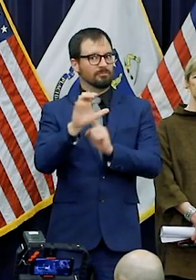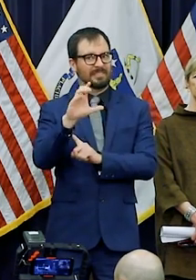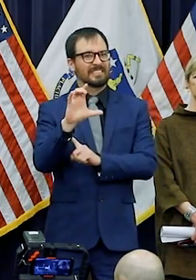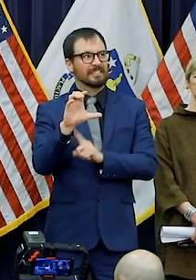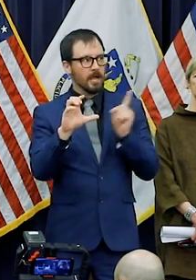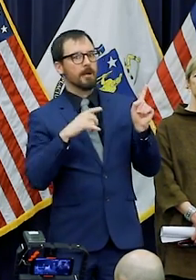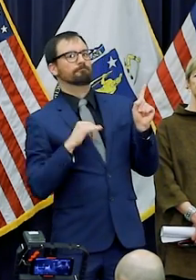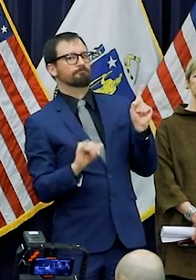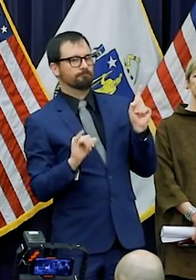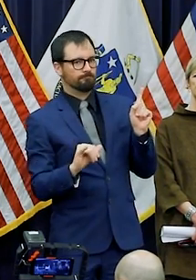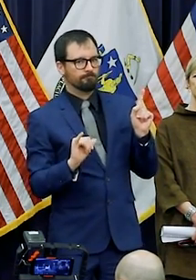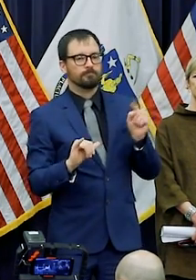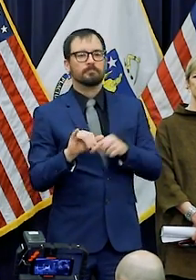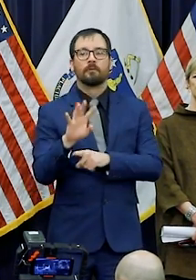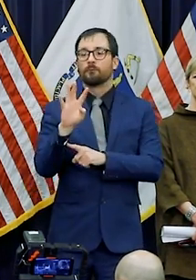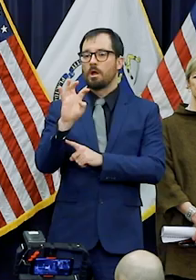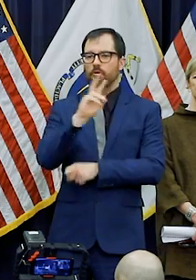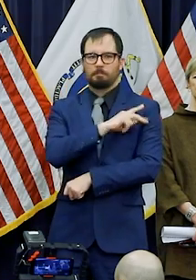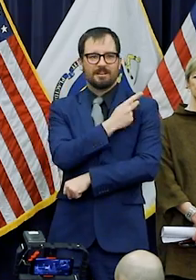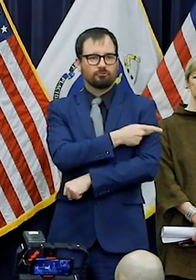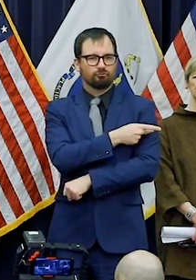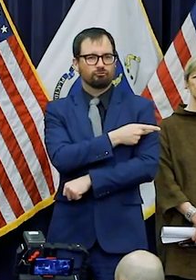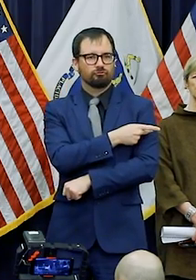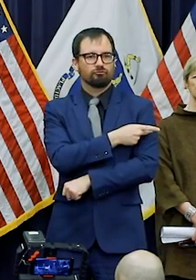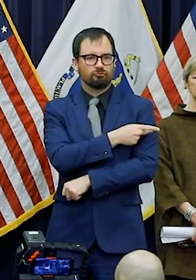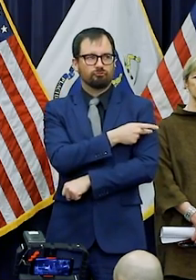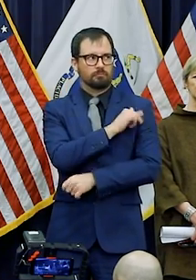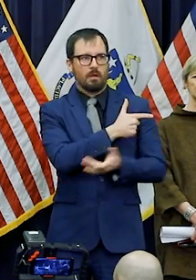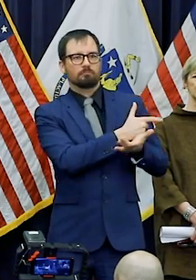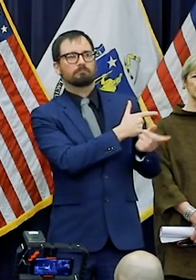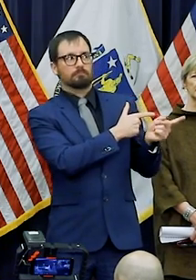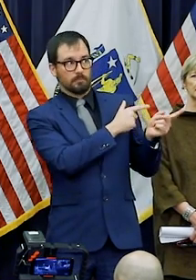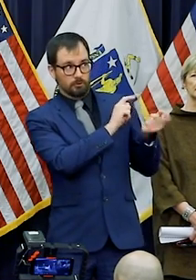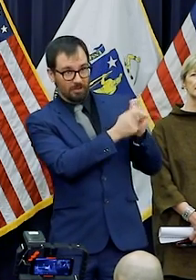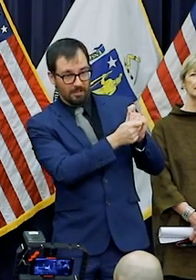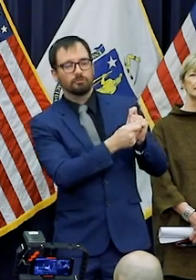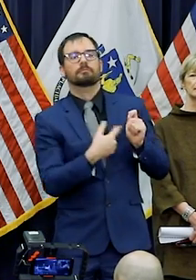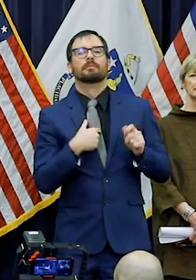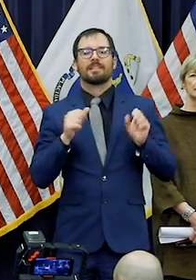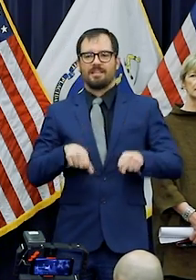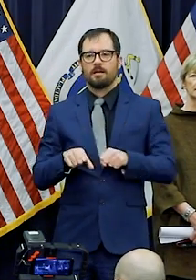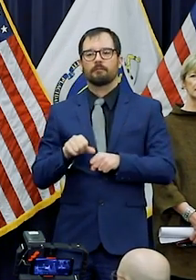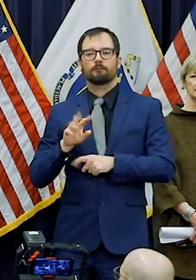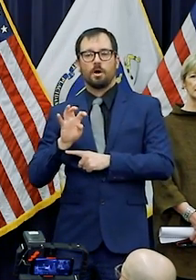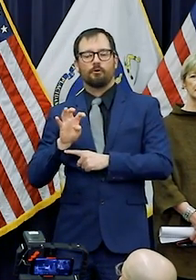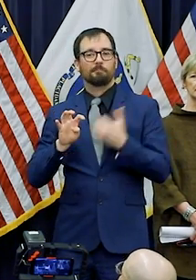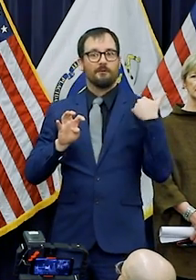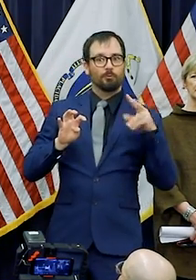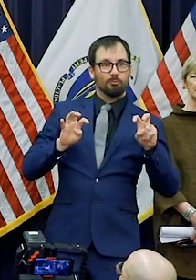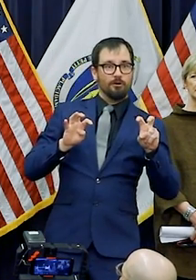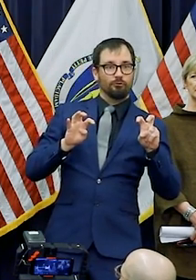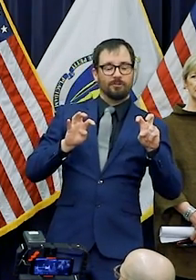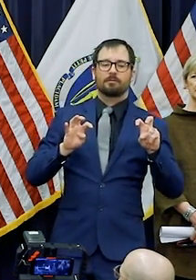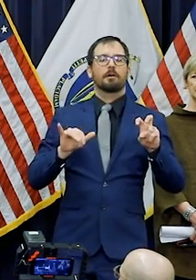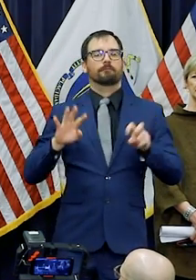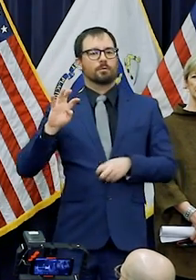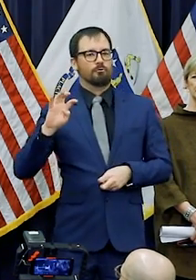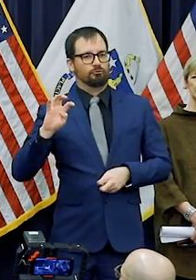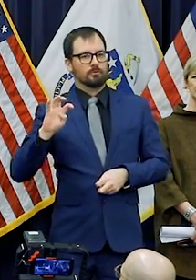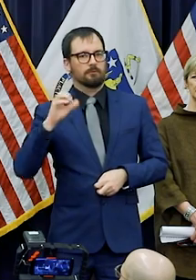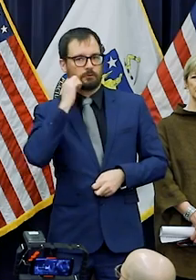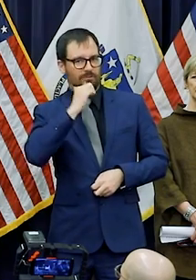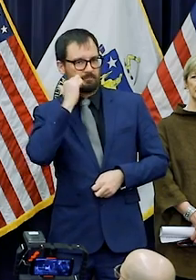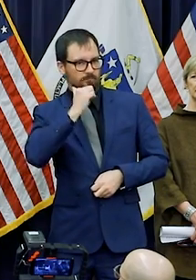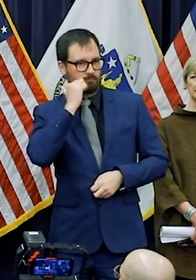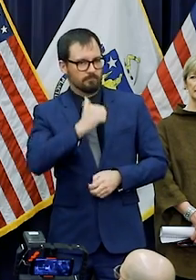day at the state lab, up from 200 patients a day. The state lab, at this time at the state lab, we do have adequate